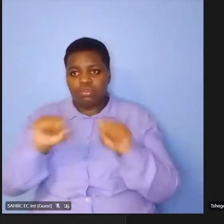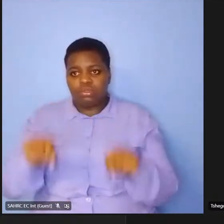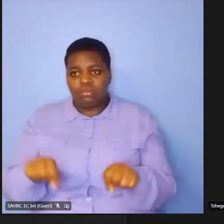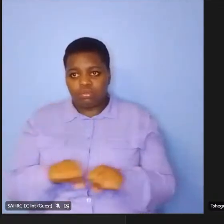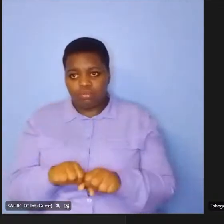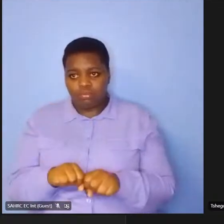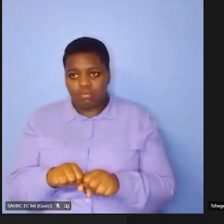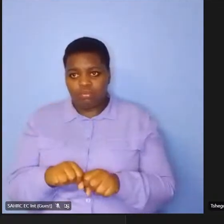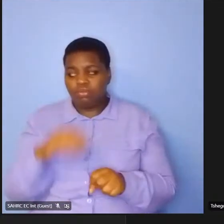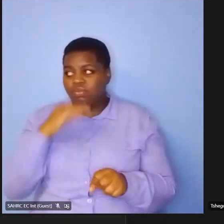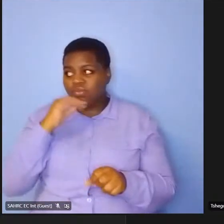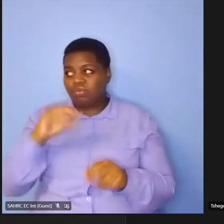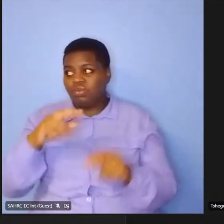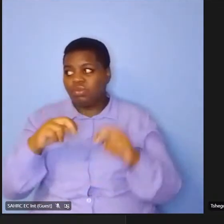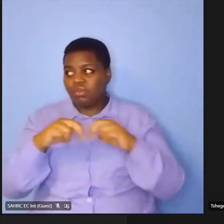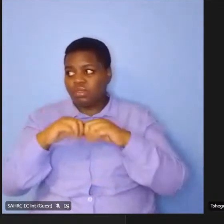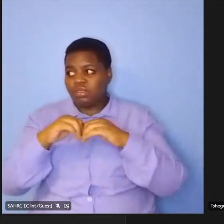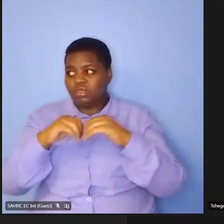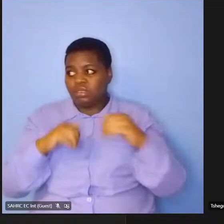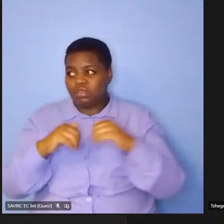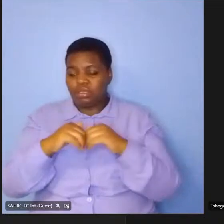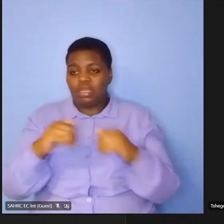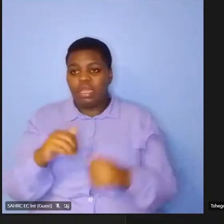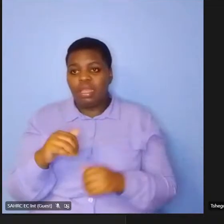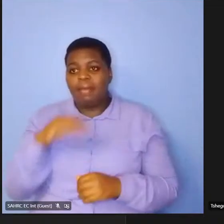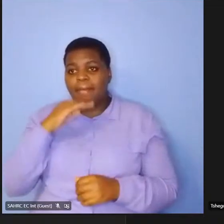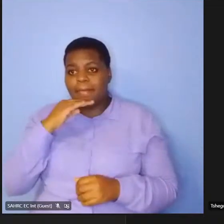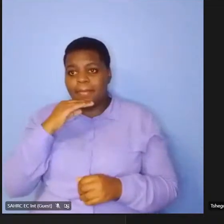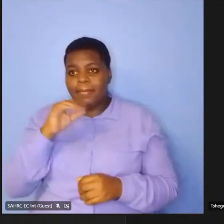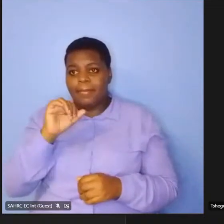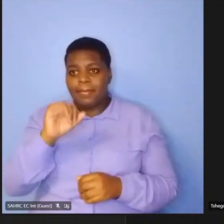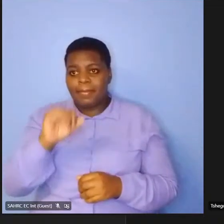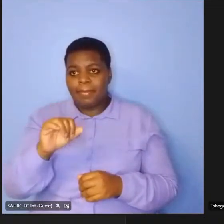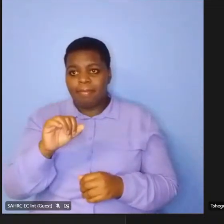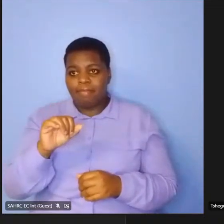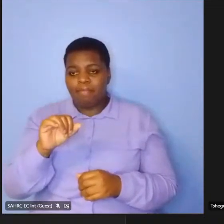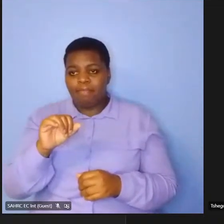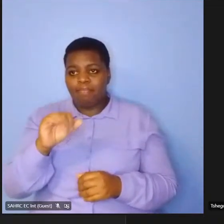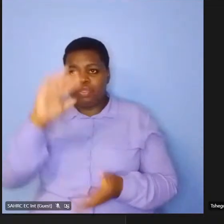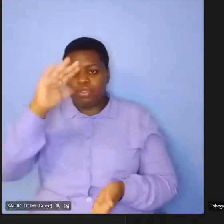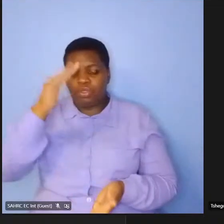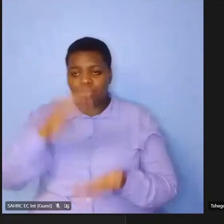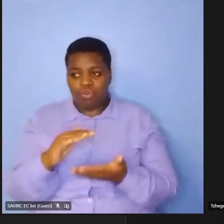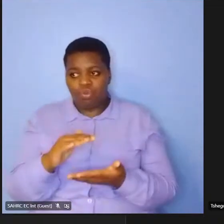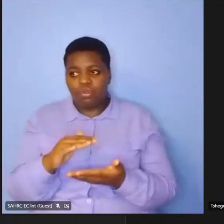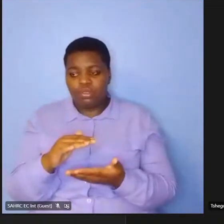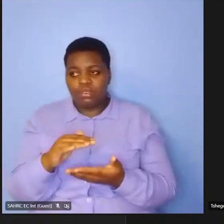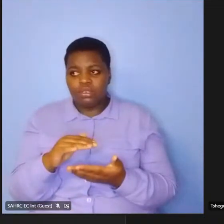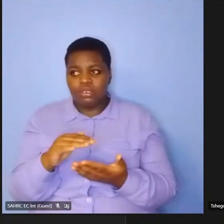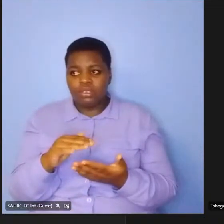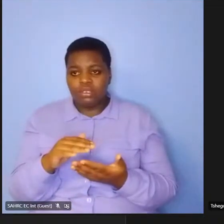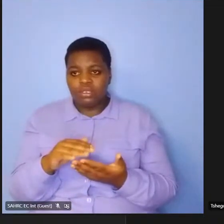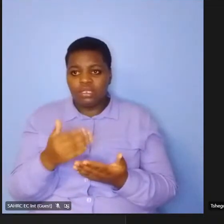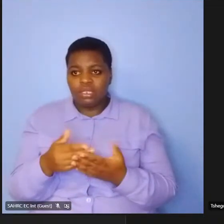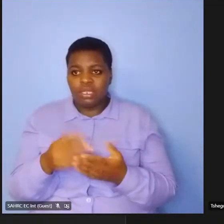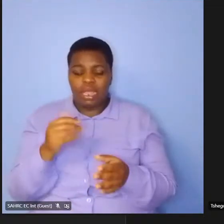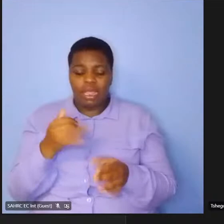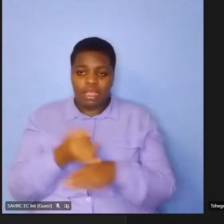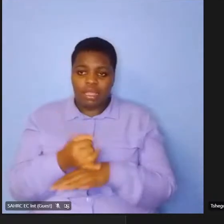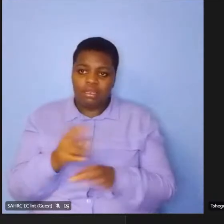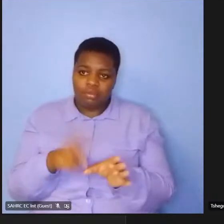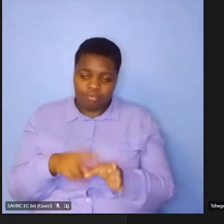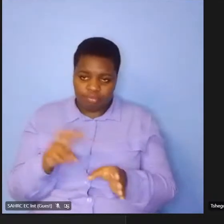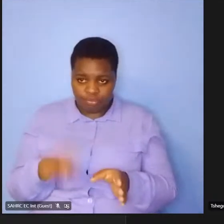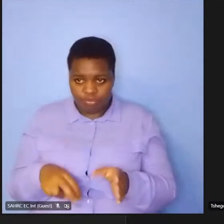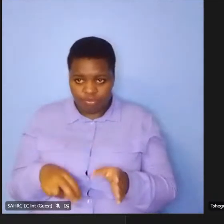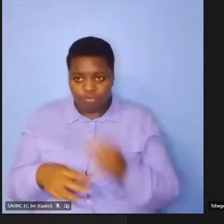to discrimination, LGBTI learners often experience reduced school attendance, early school dropout, poorer